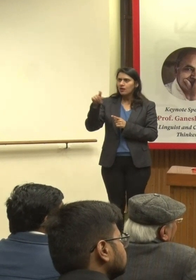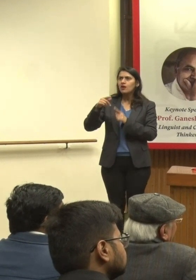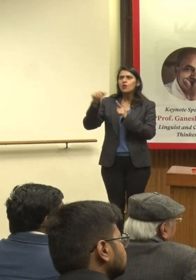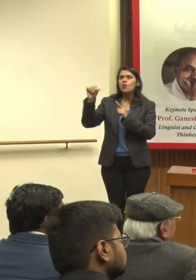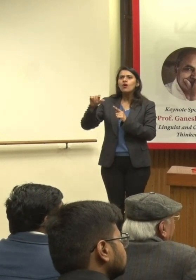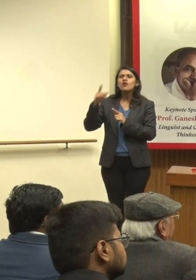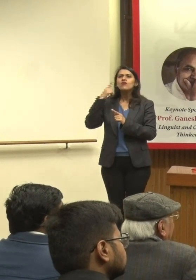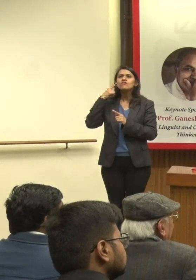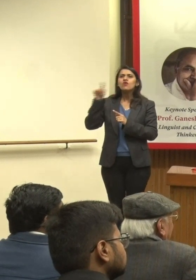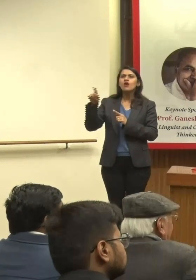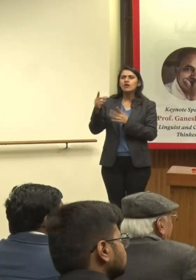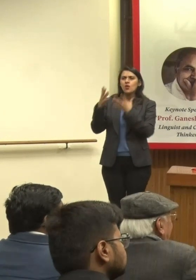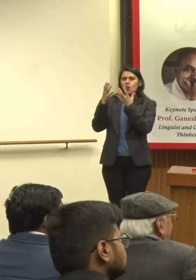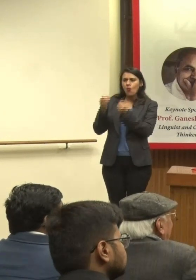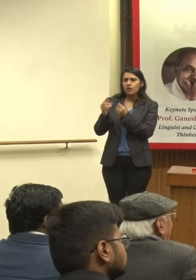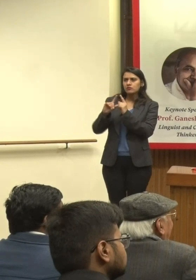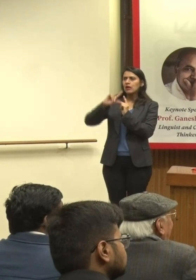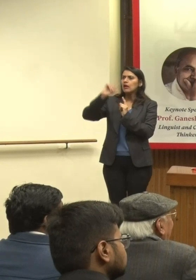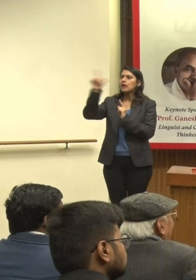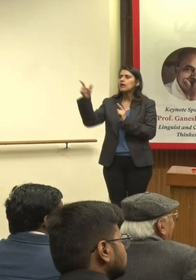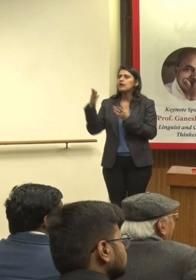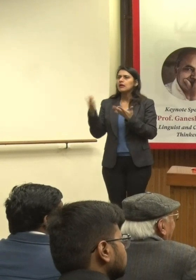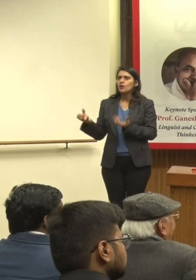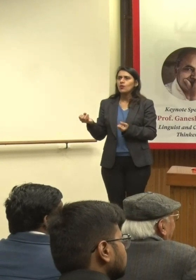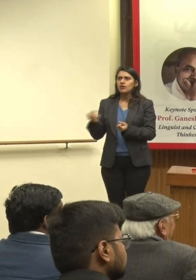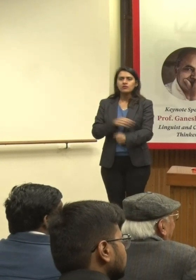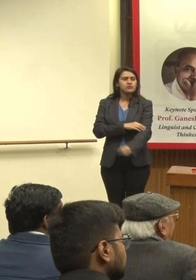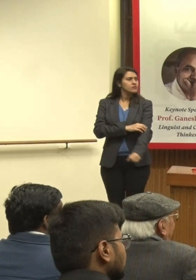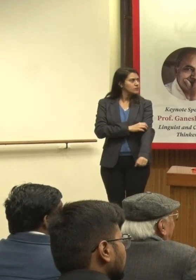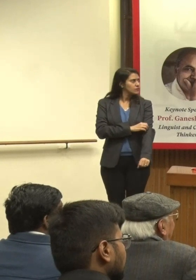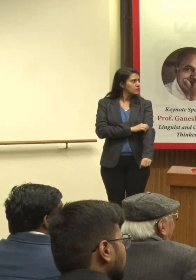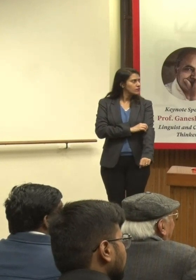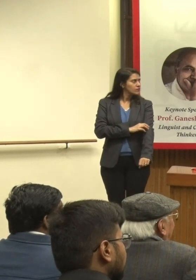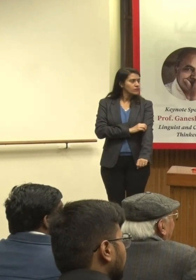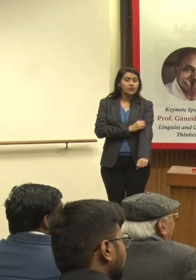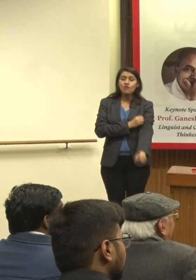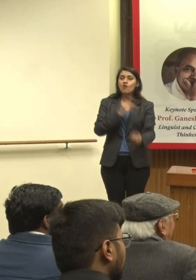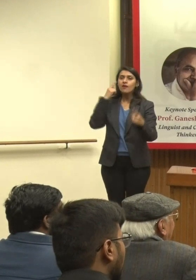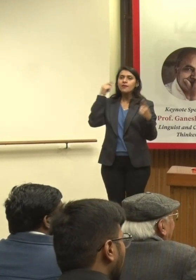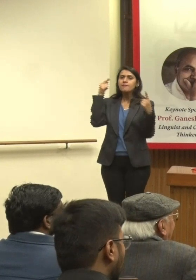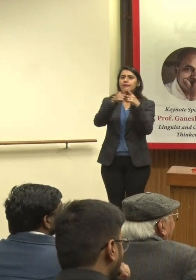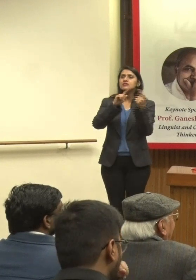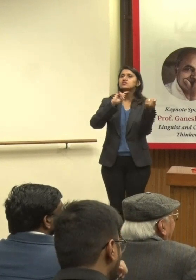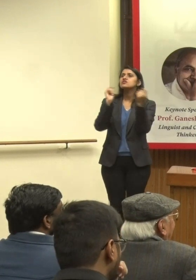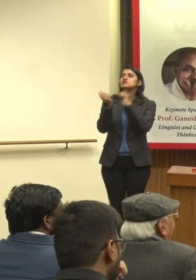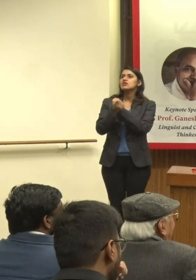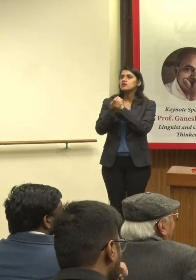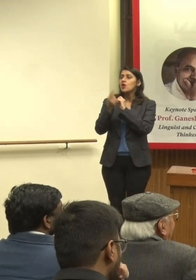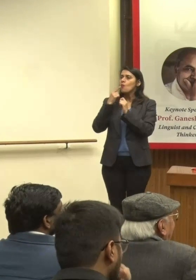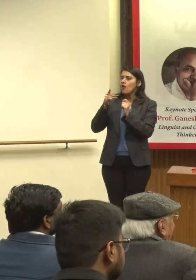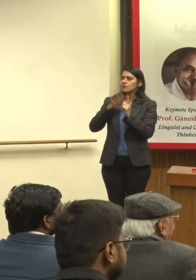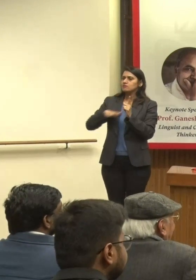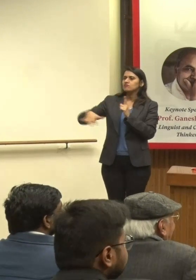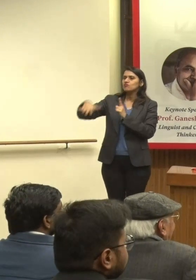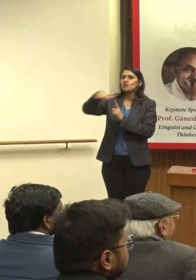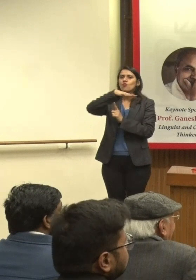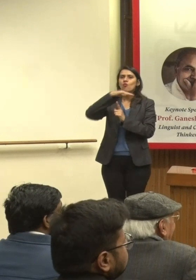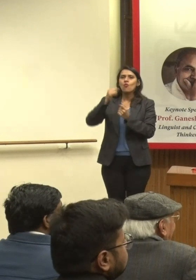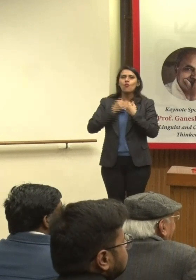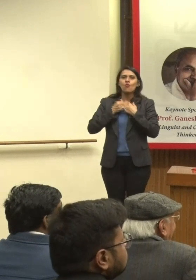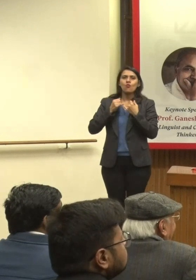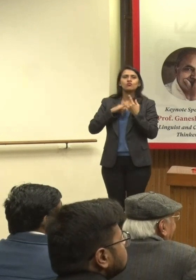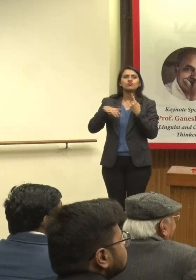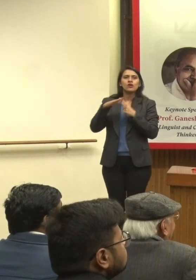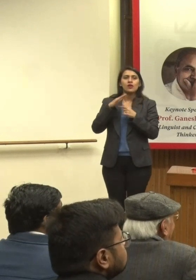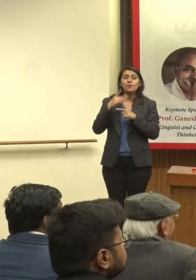a kind of, much later, after Macaulay, the mission changed, and they said to civilize India we're here.